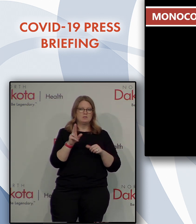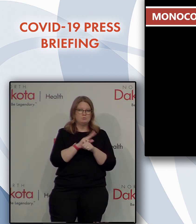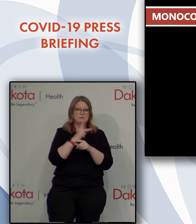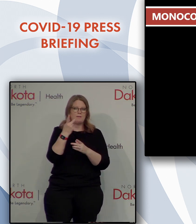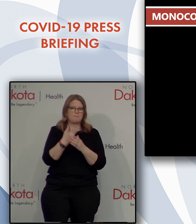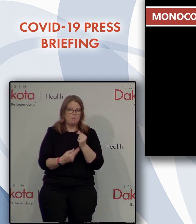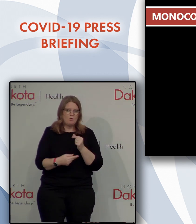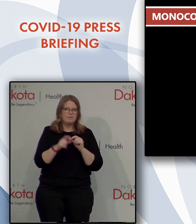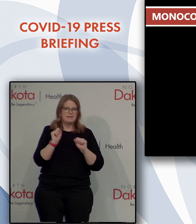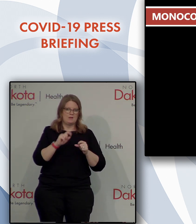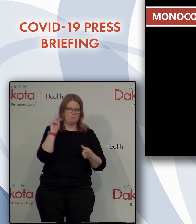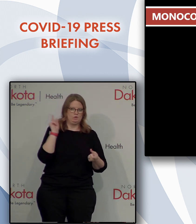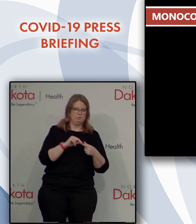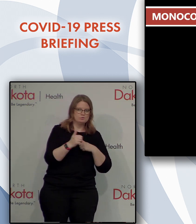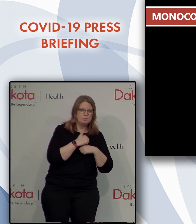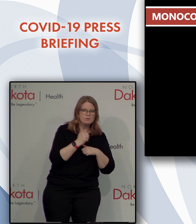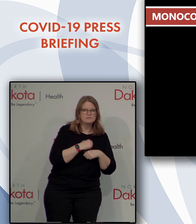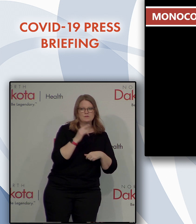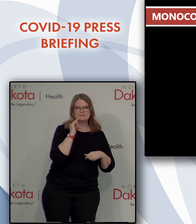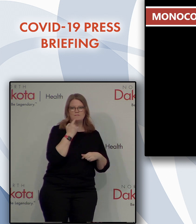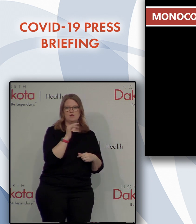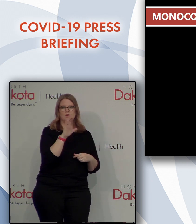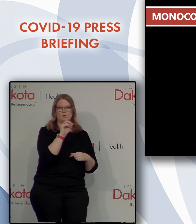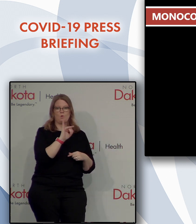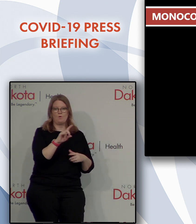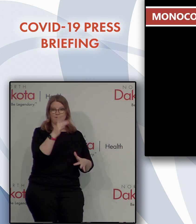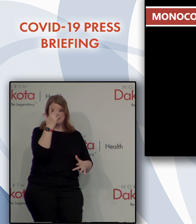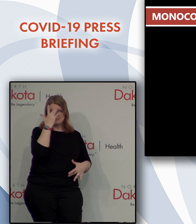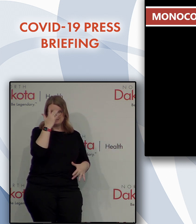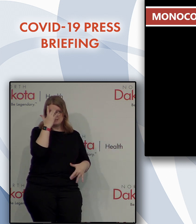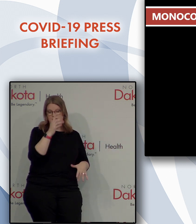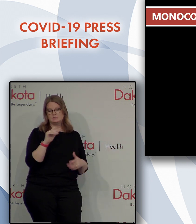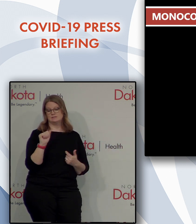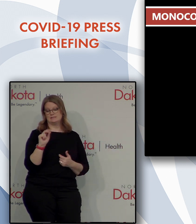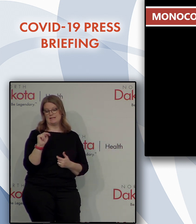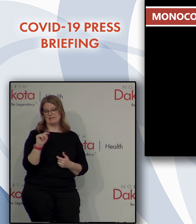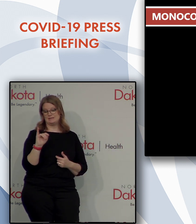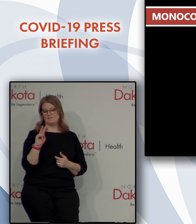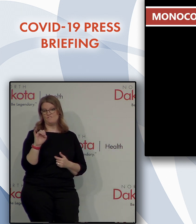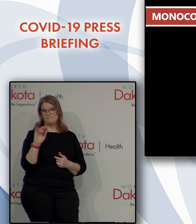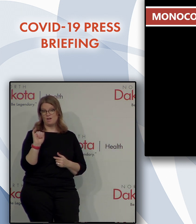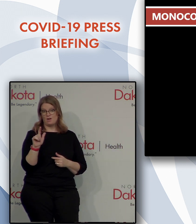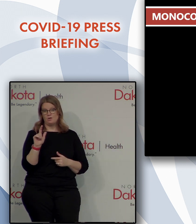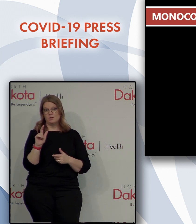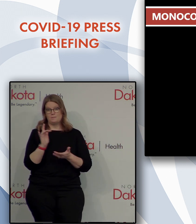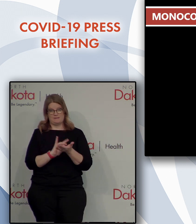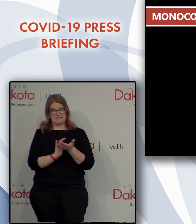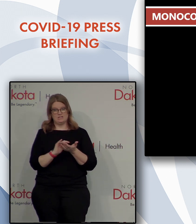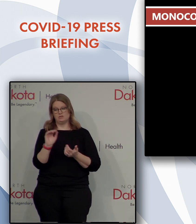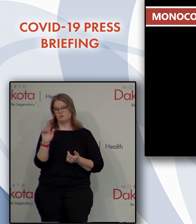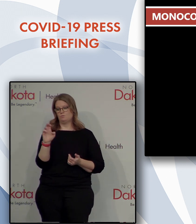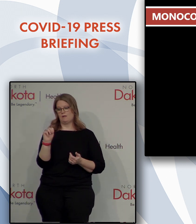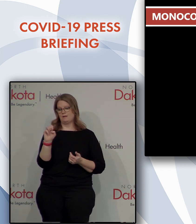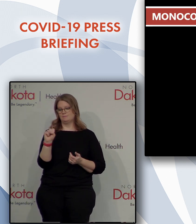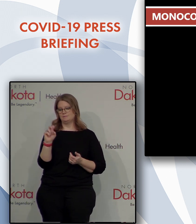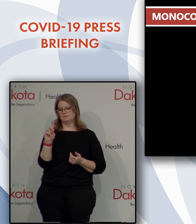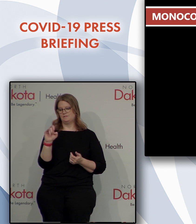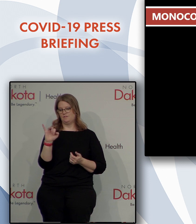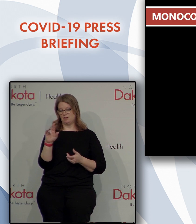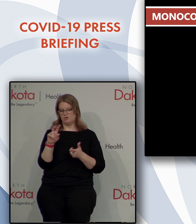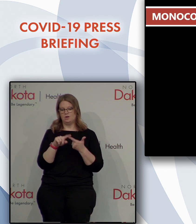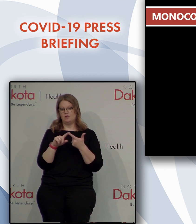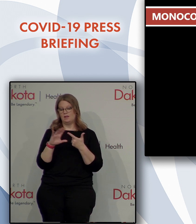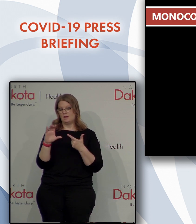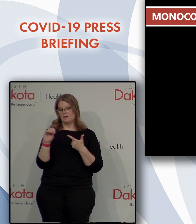severe COVID disease. As you know, the antiviral medication remdesivir and convalescent